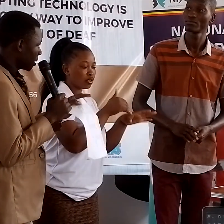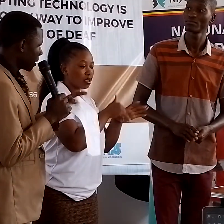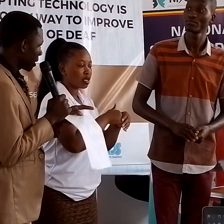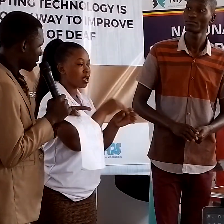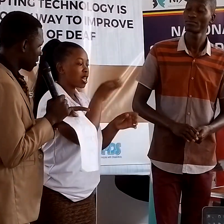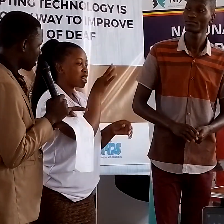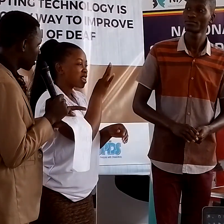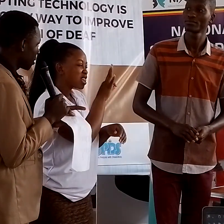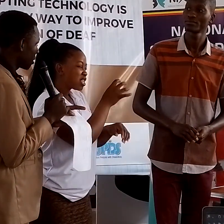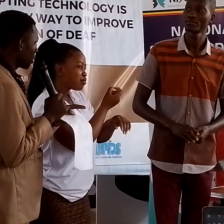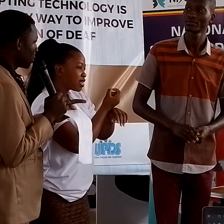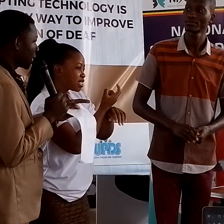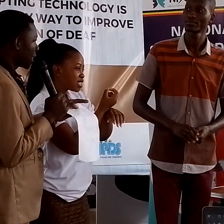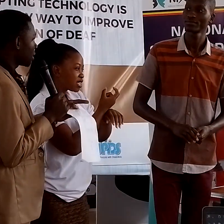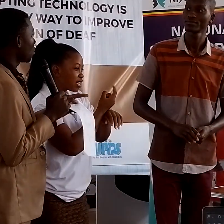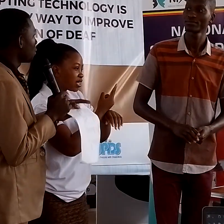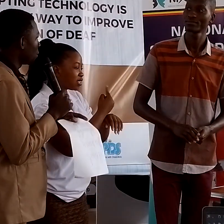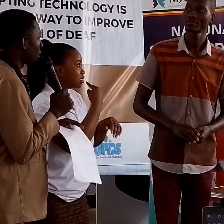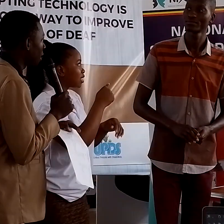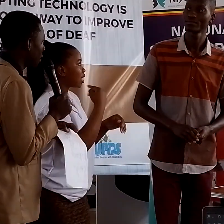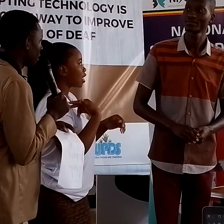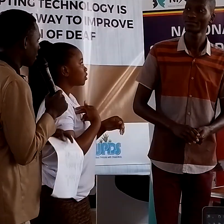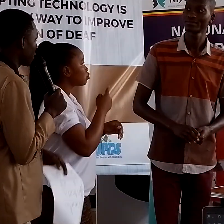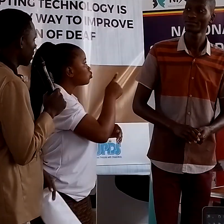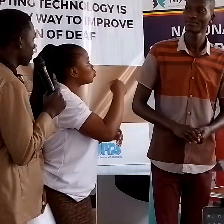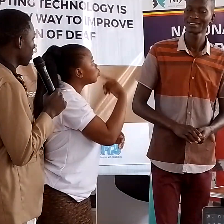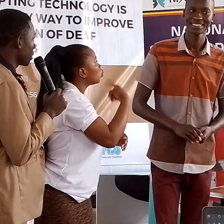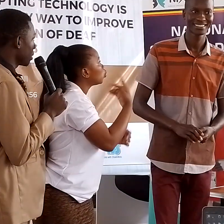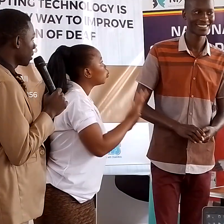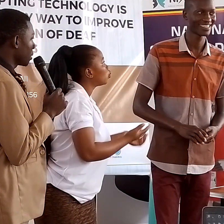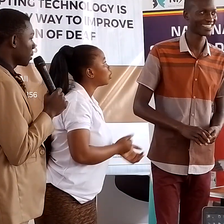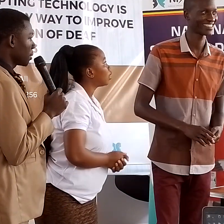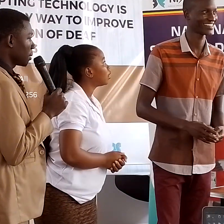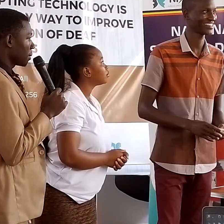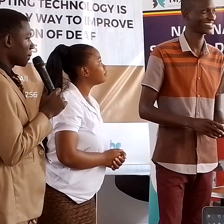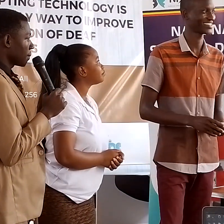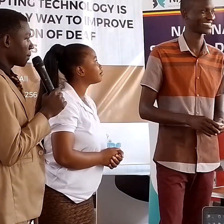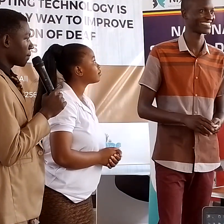In 3 seconds, you tell us who you are.